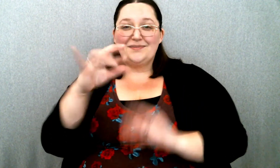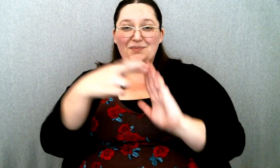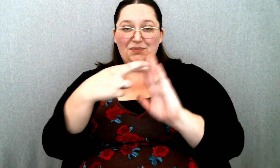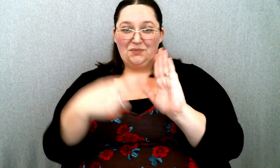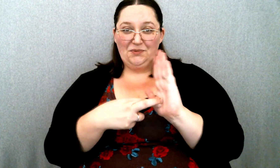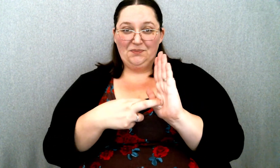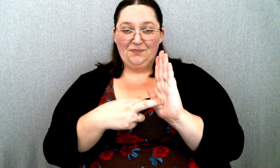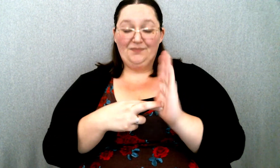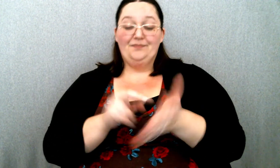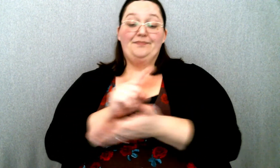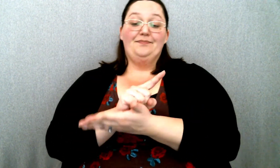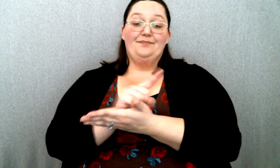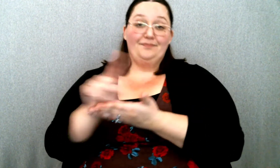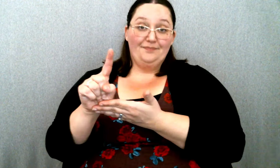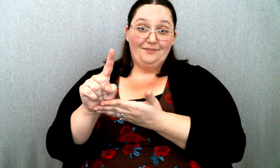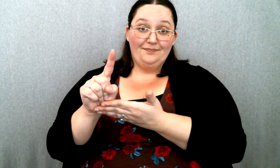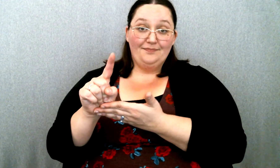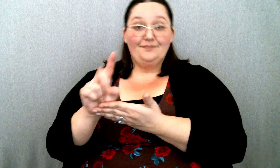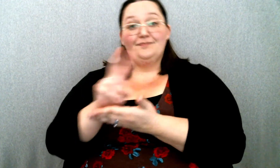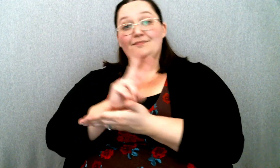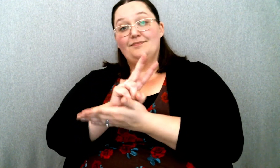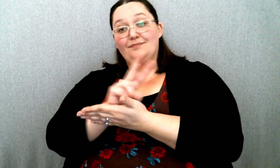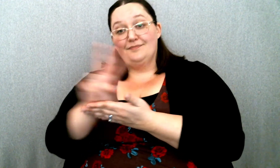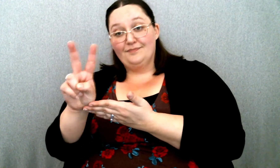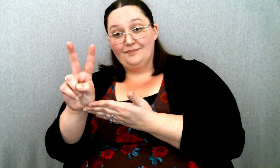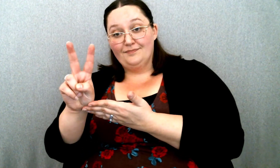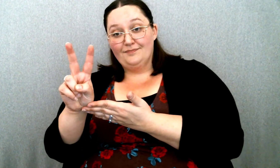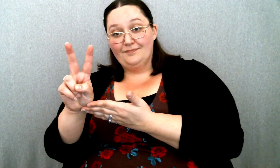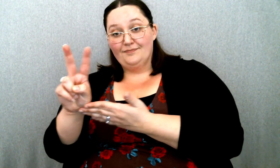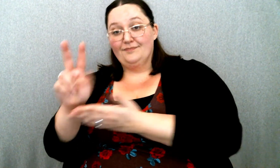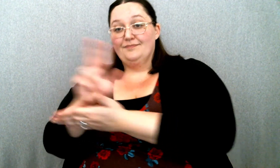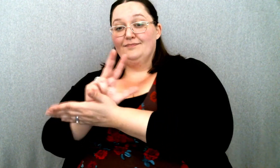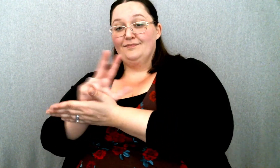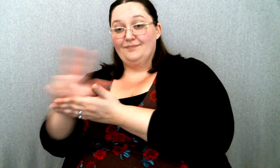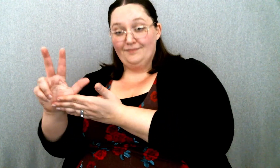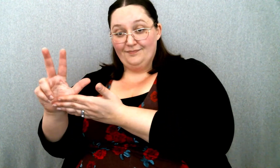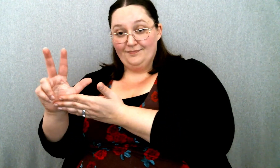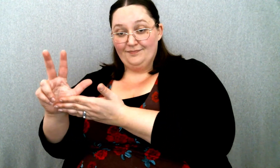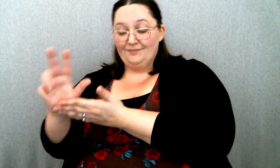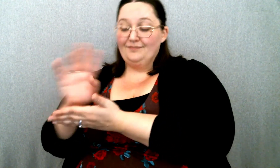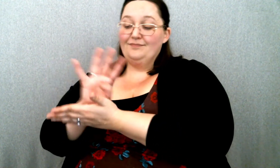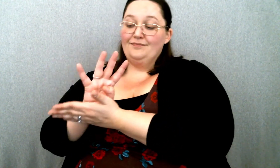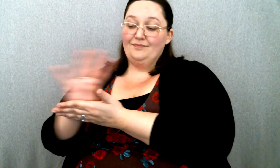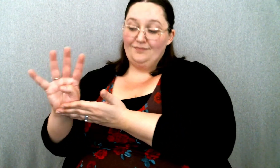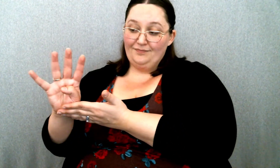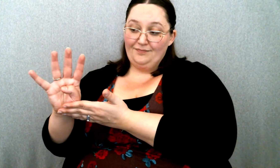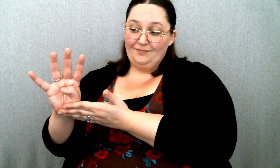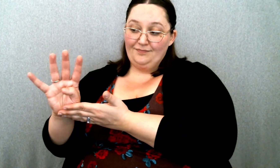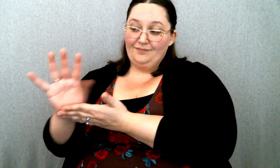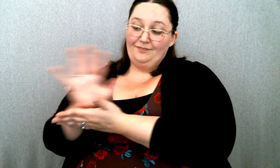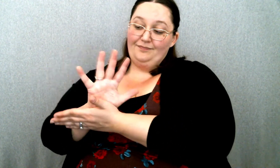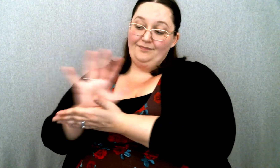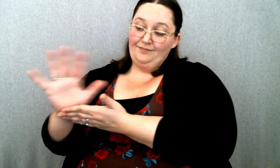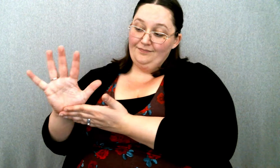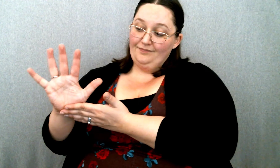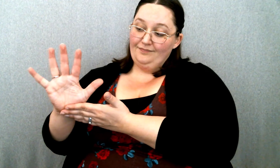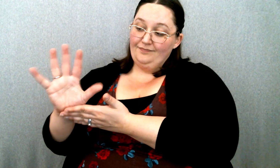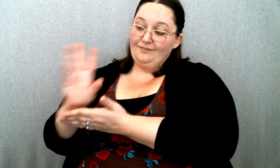9 into the sign week. It's the same rule. 1 week, 2 weeks, 3 weeks,